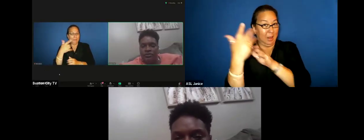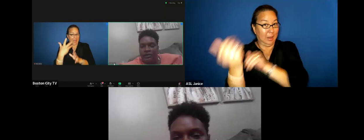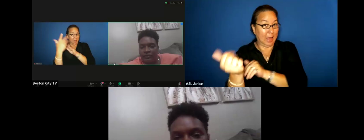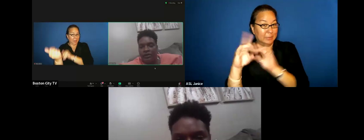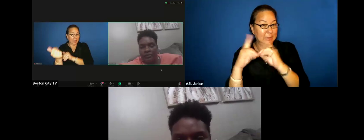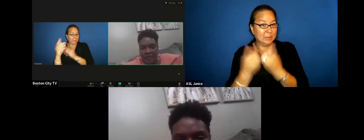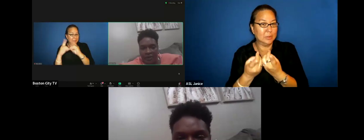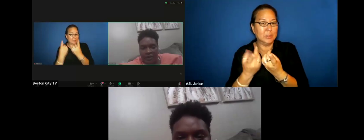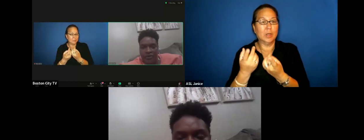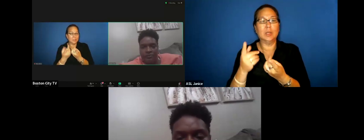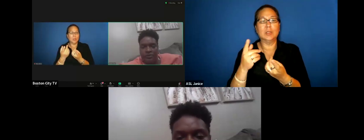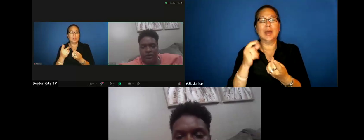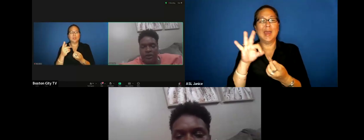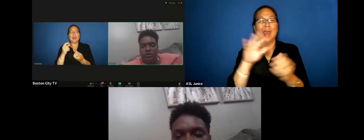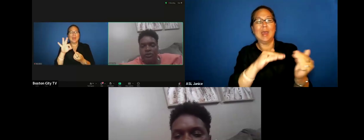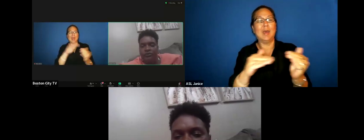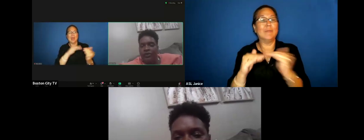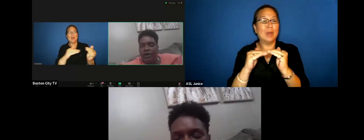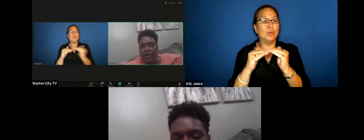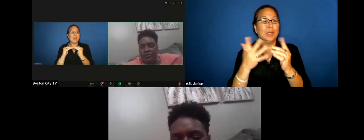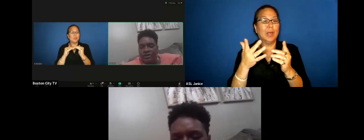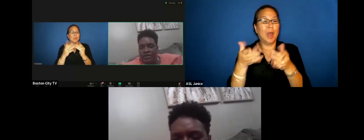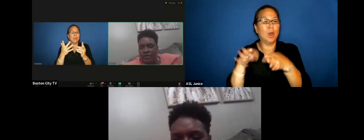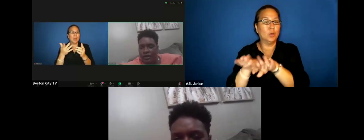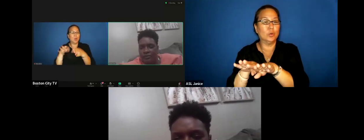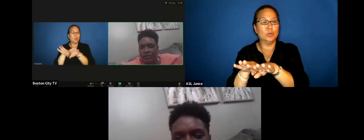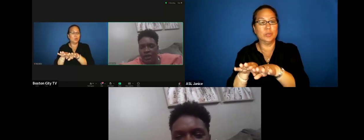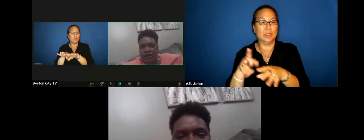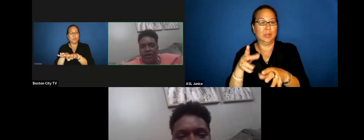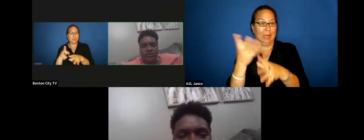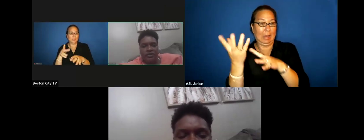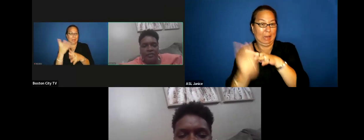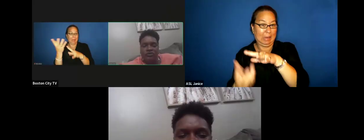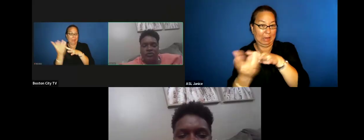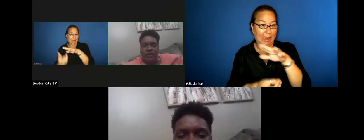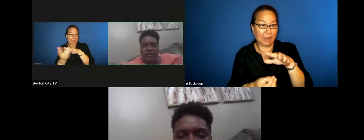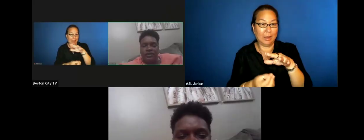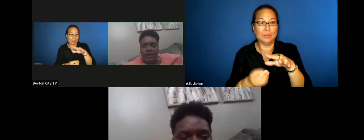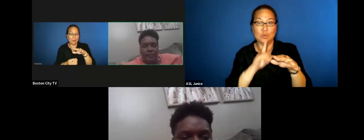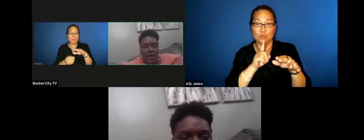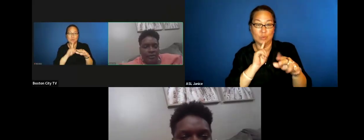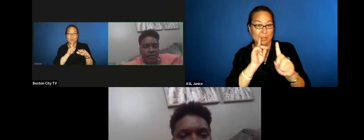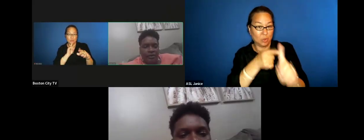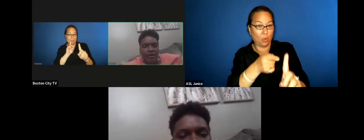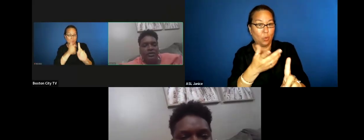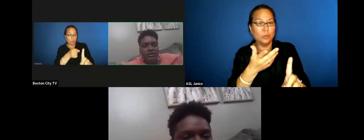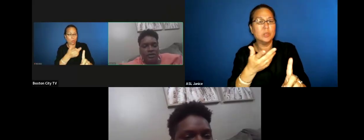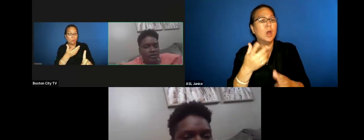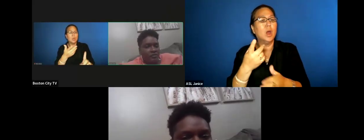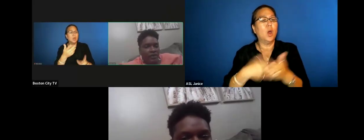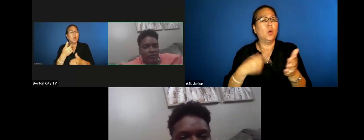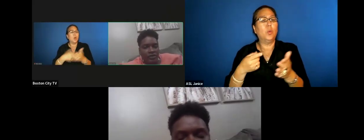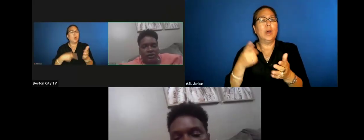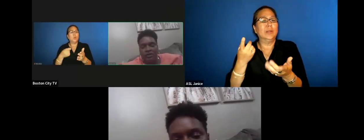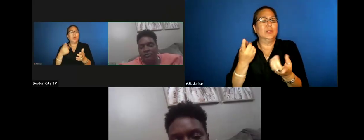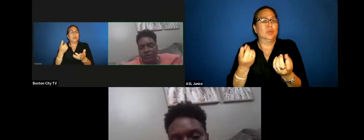closures deliver better outcomes. So far, all we see is harm. Each step has repeated the same pattern. Decisions